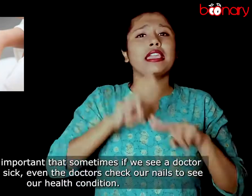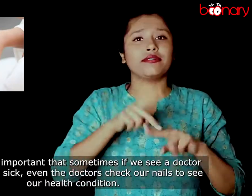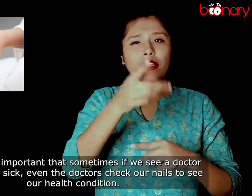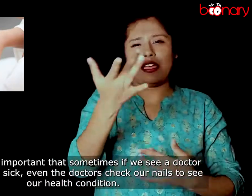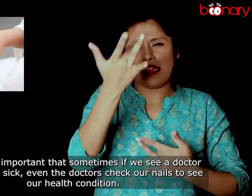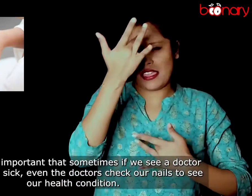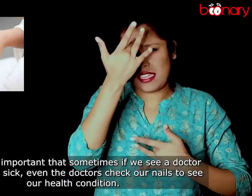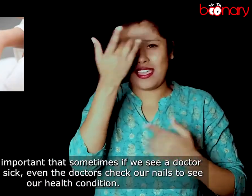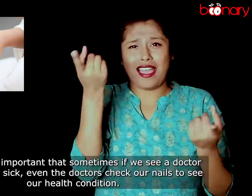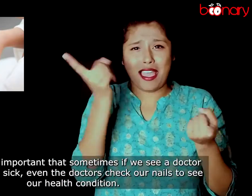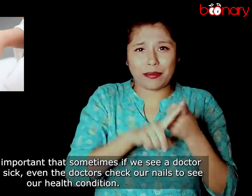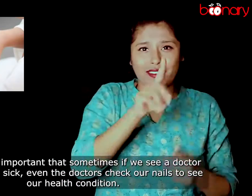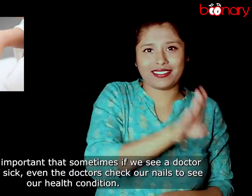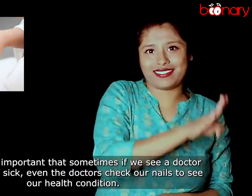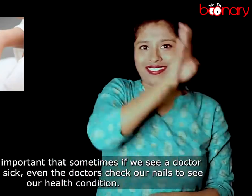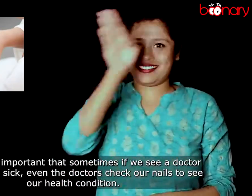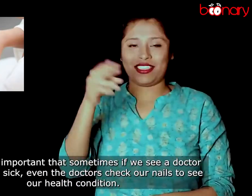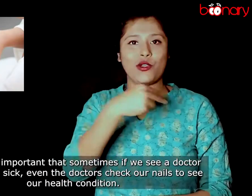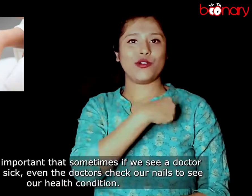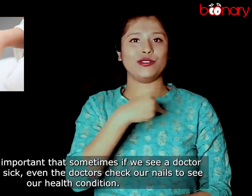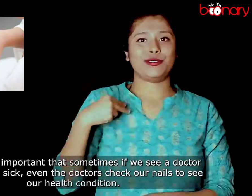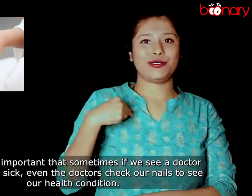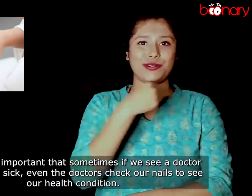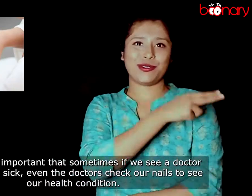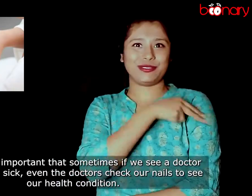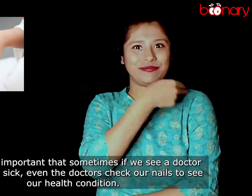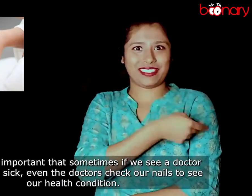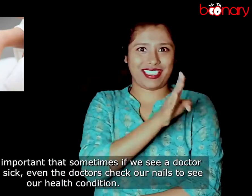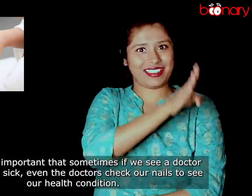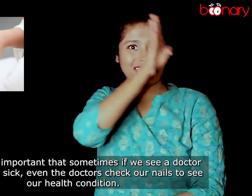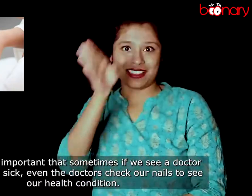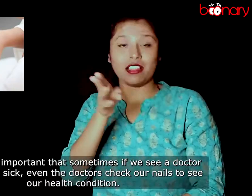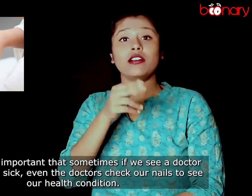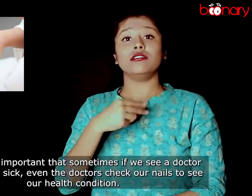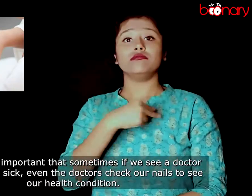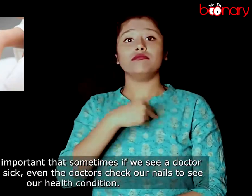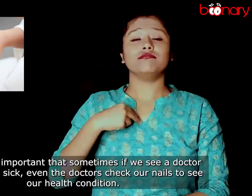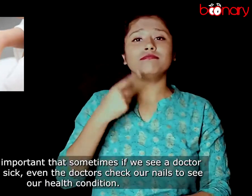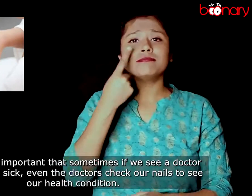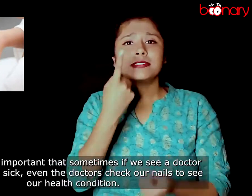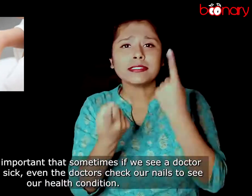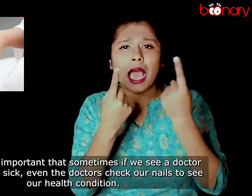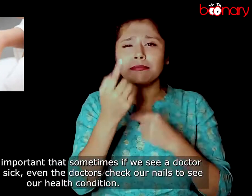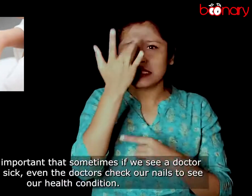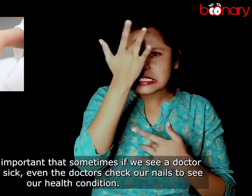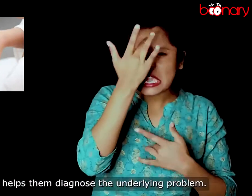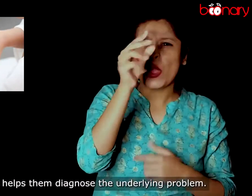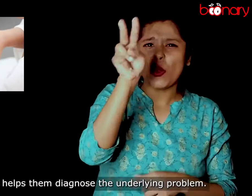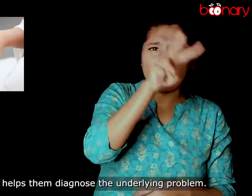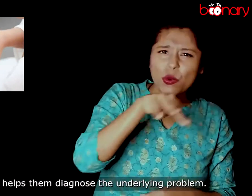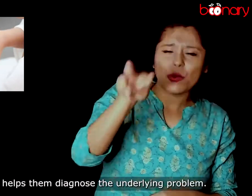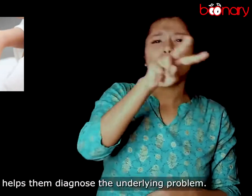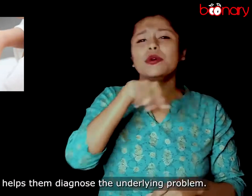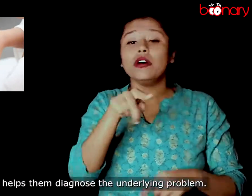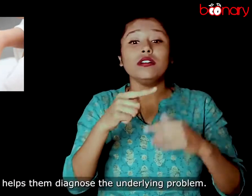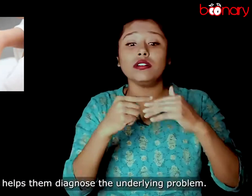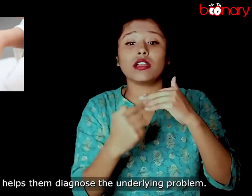doctors check our nails to see our health condition. It sometimes helps